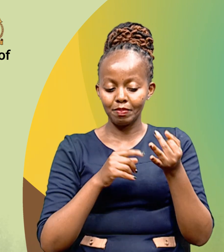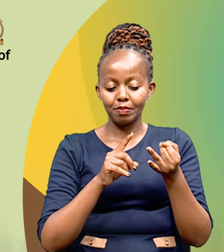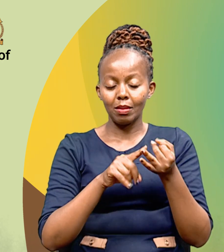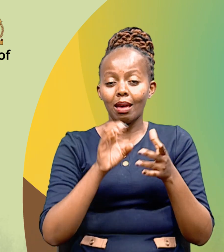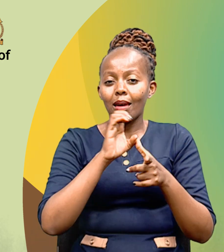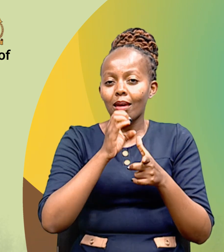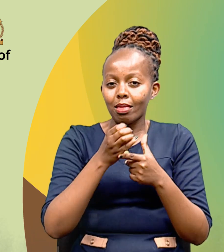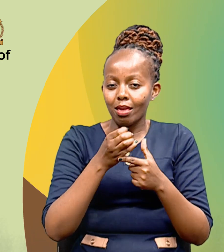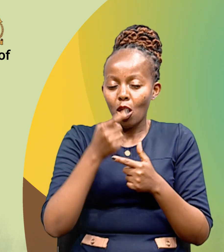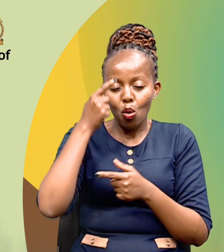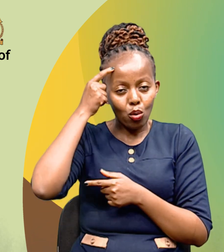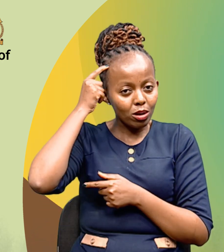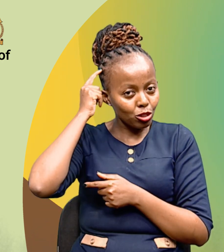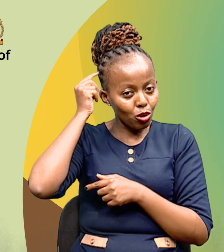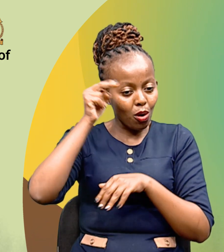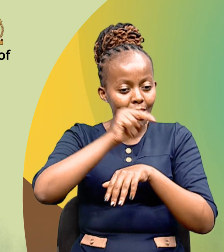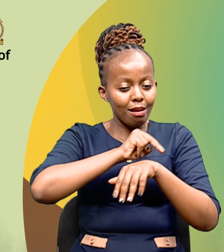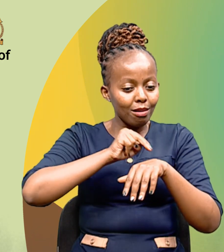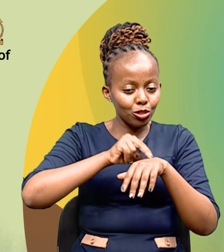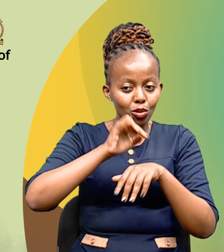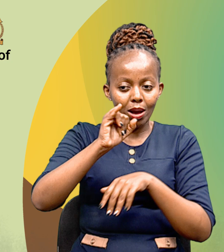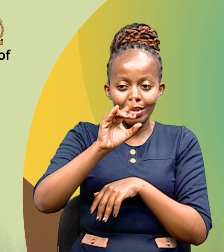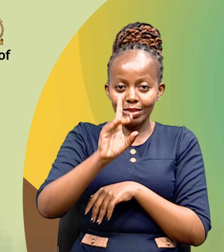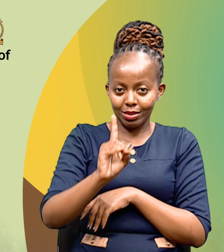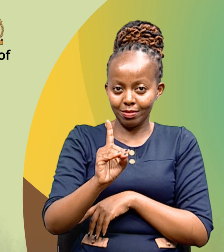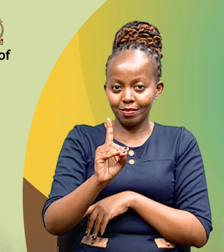either original national ID,